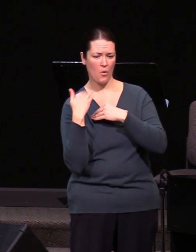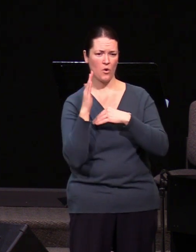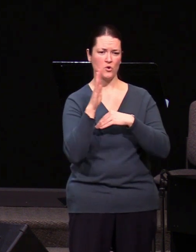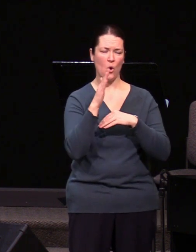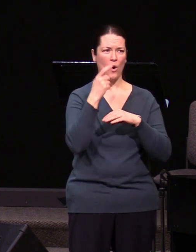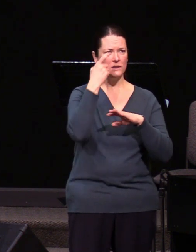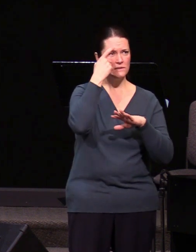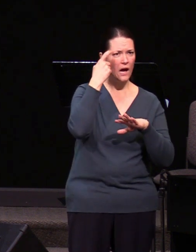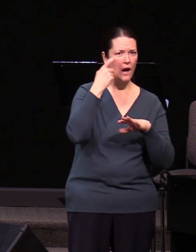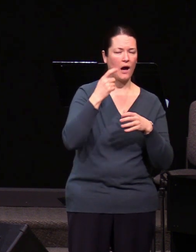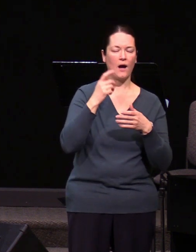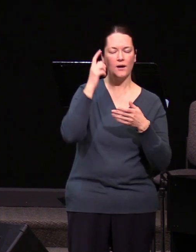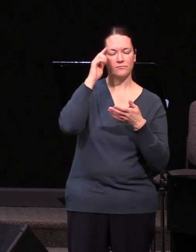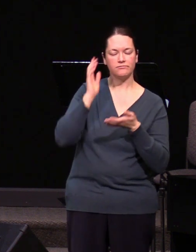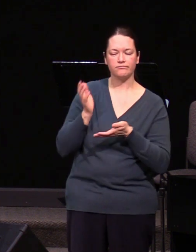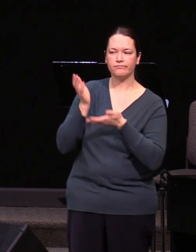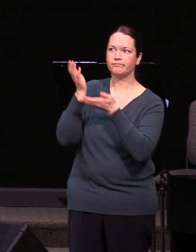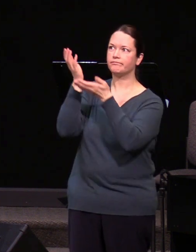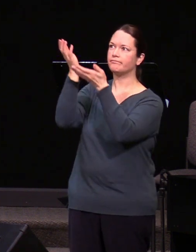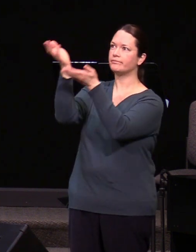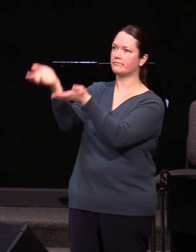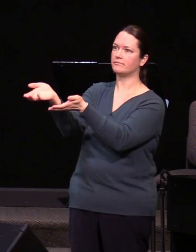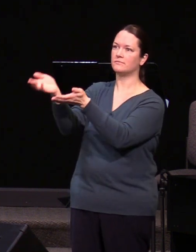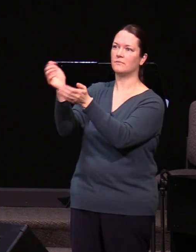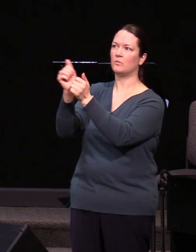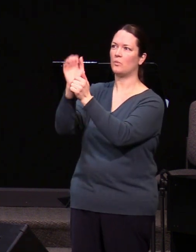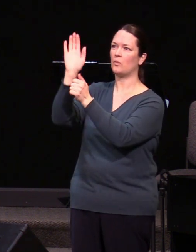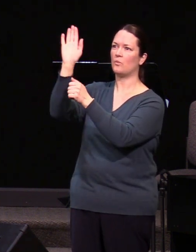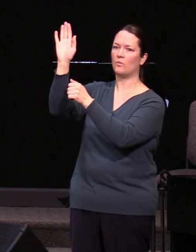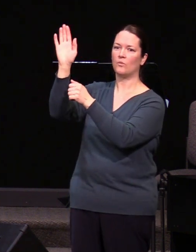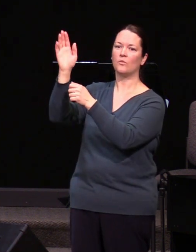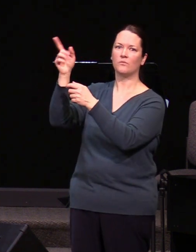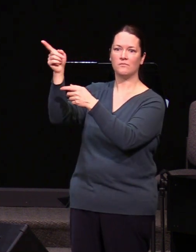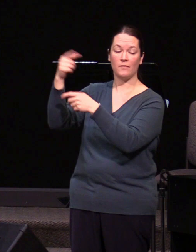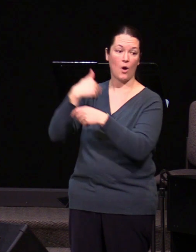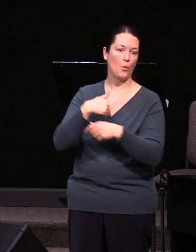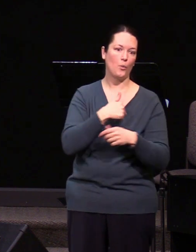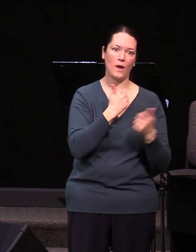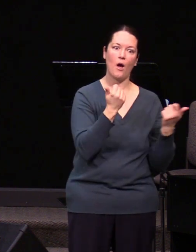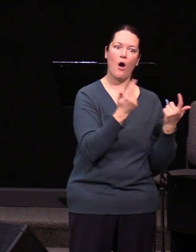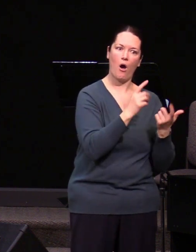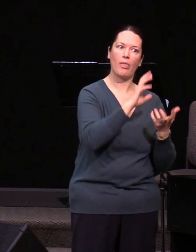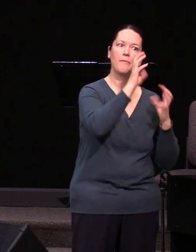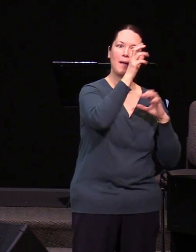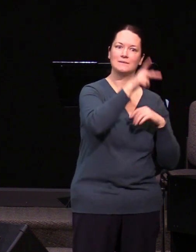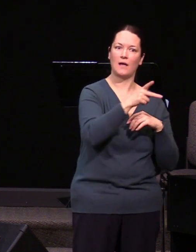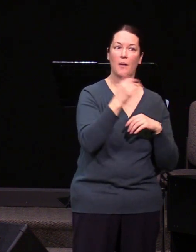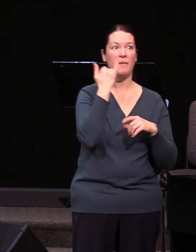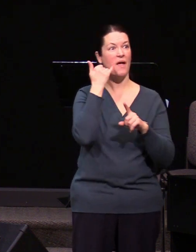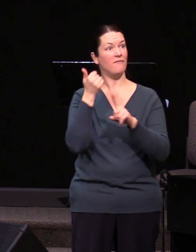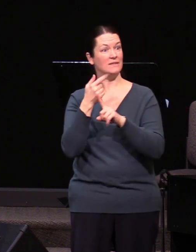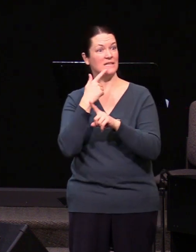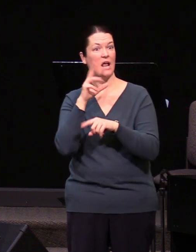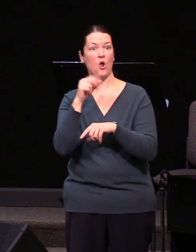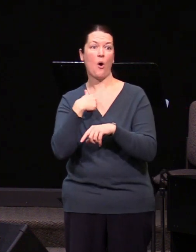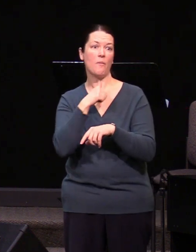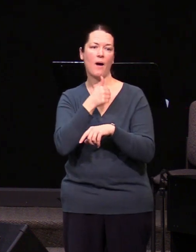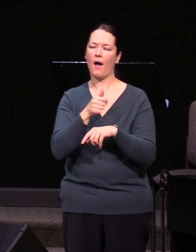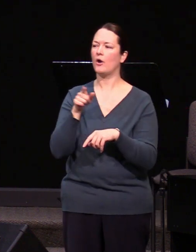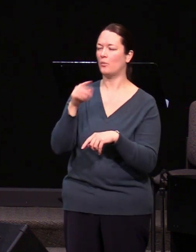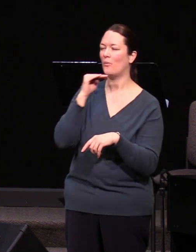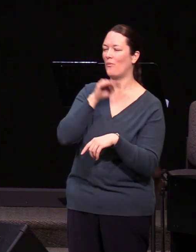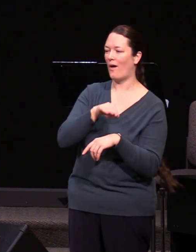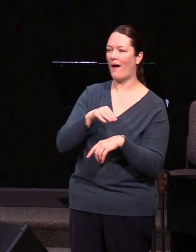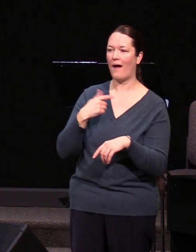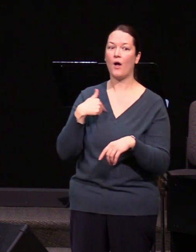and laying them at the feet of the cross, because at the end of the day, we're all messed up, and if anyone claims that they're not, they're lying. Okay? We're all